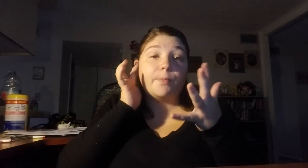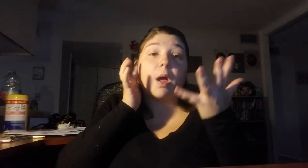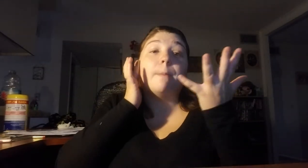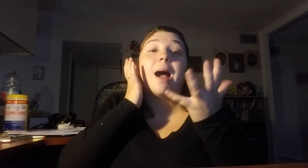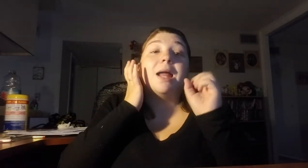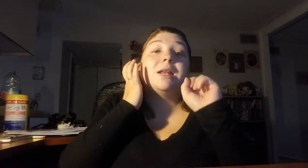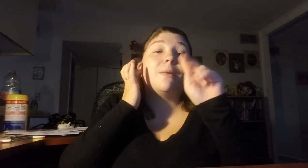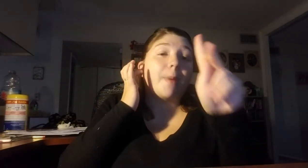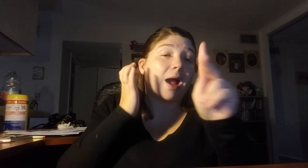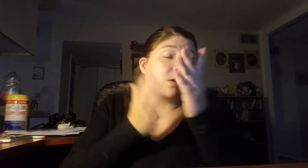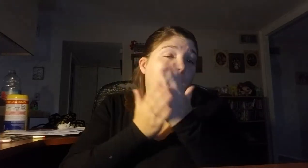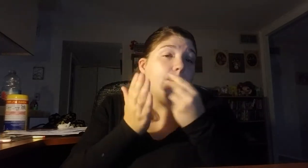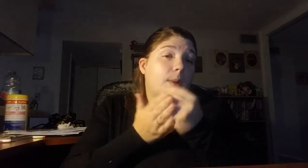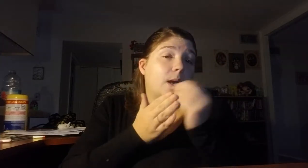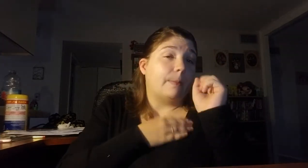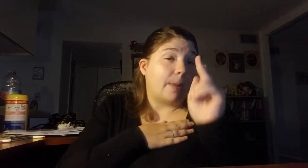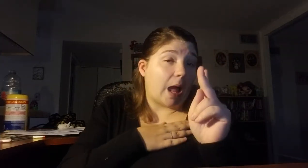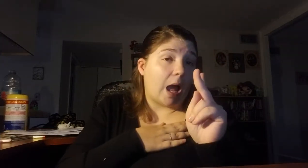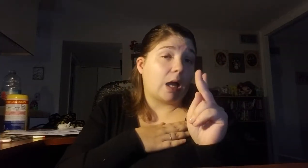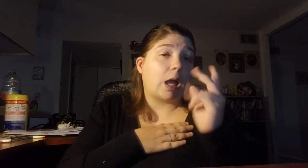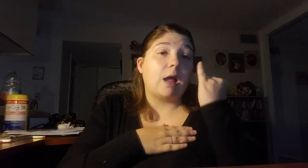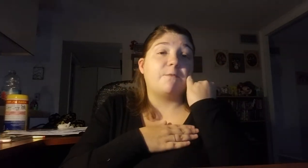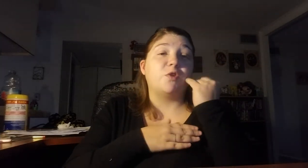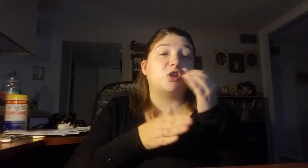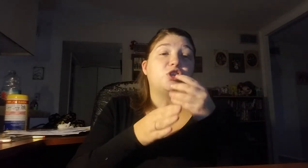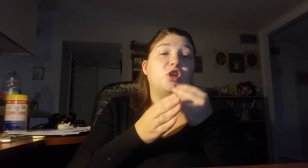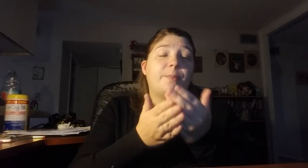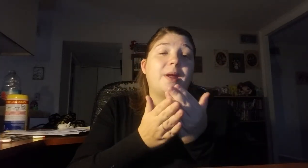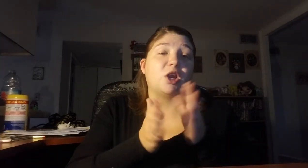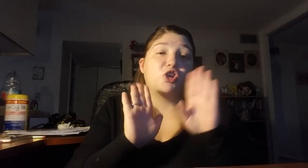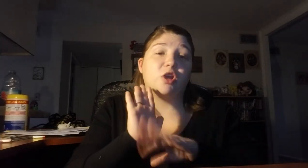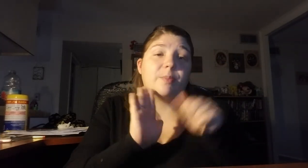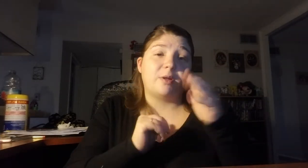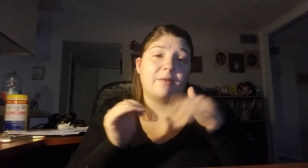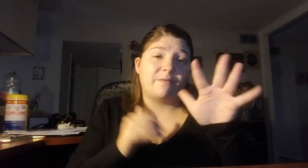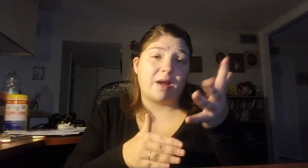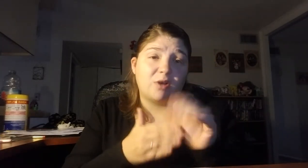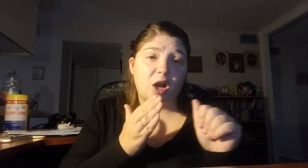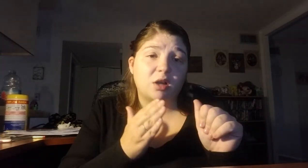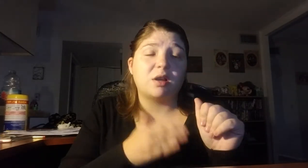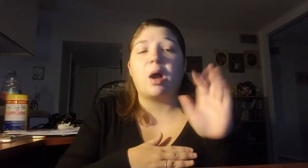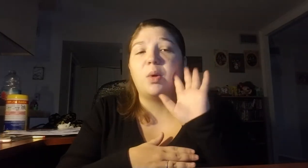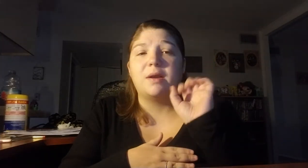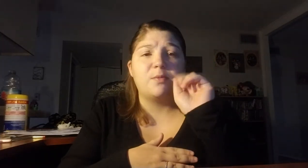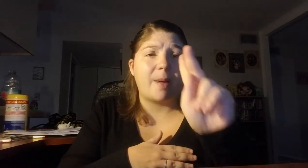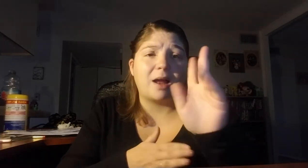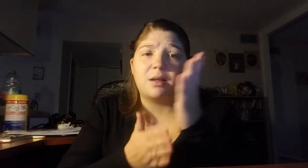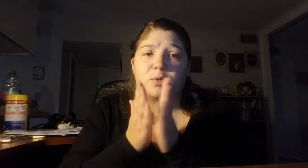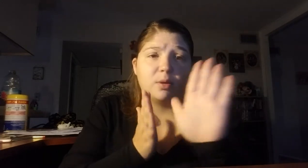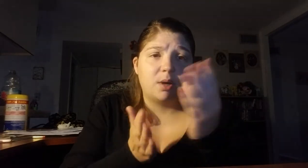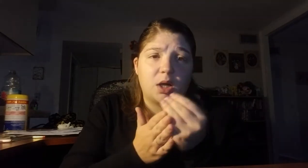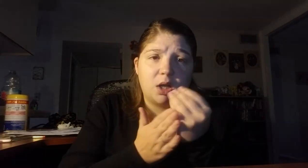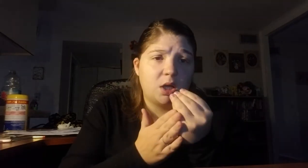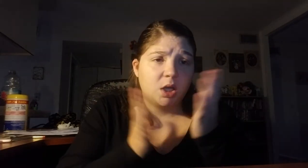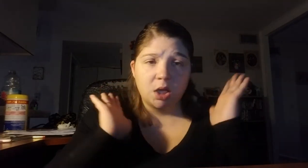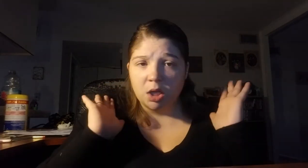I might get back some money back. If the shipping is cheaper than $5, I would give back some of your money.